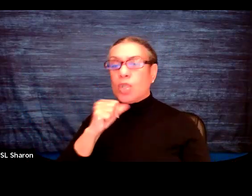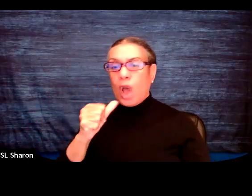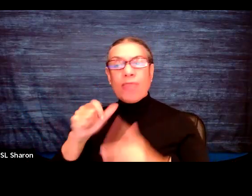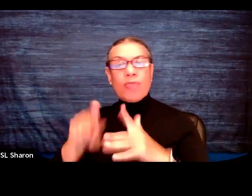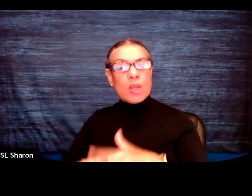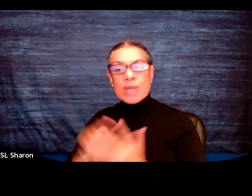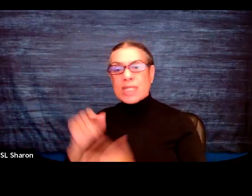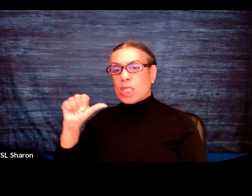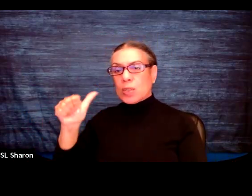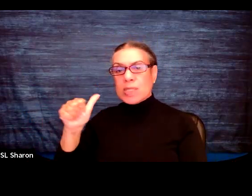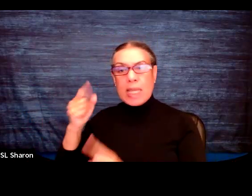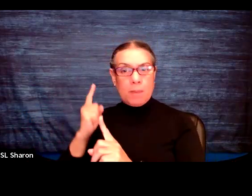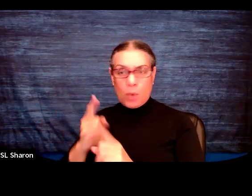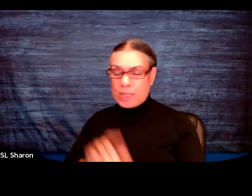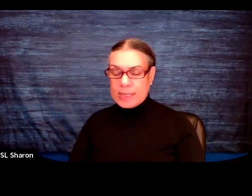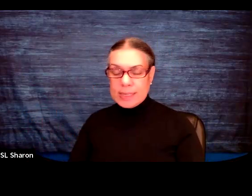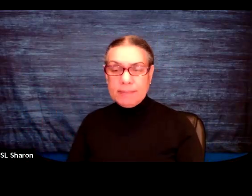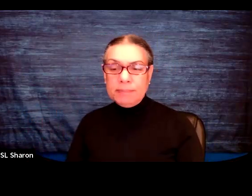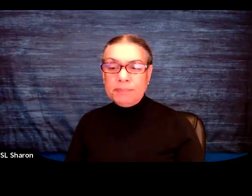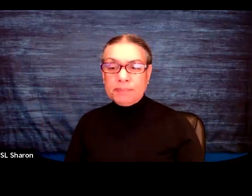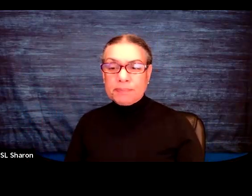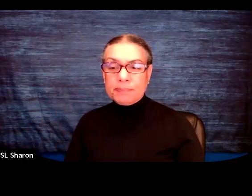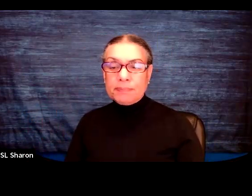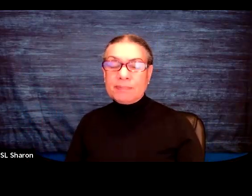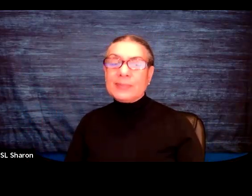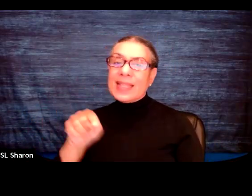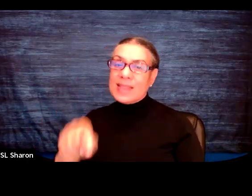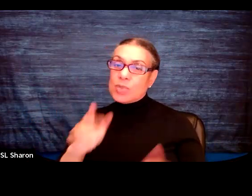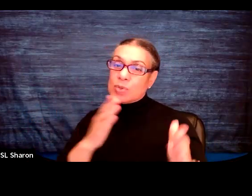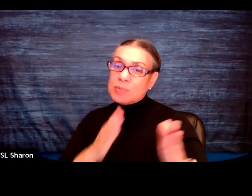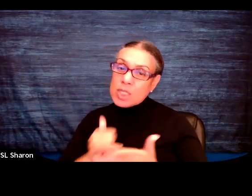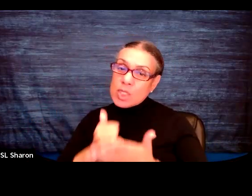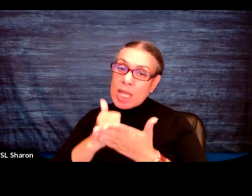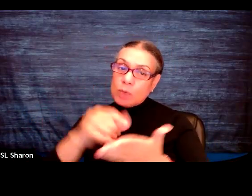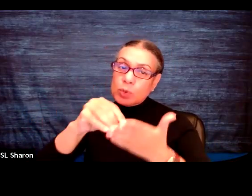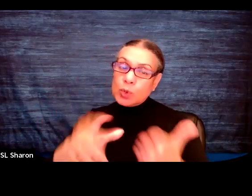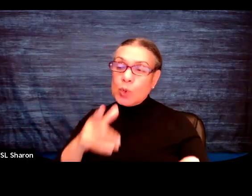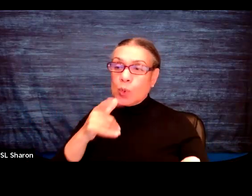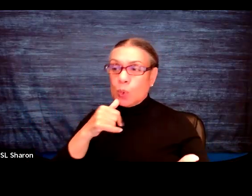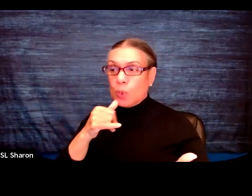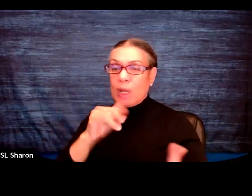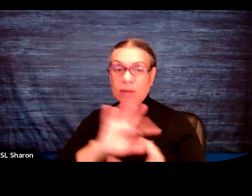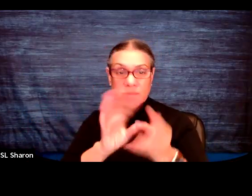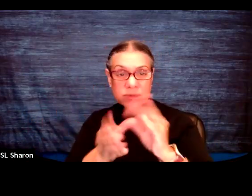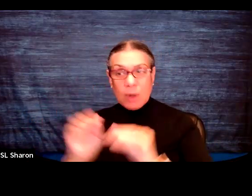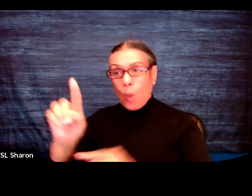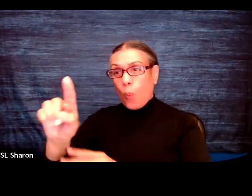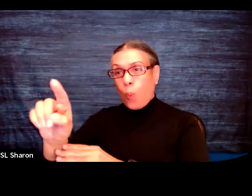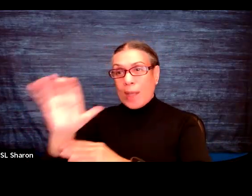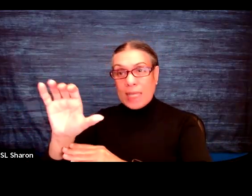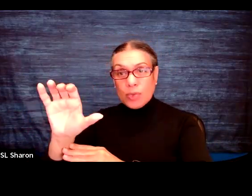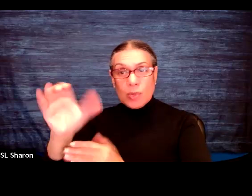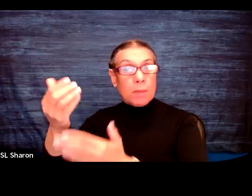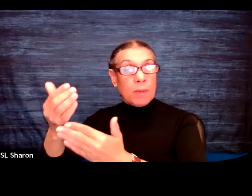original 10 points in the policy. This was intended to ensure that students with composite scores of 100 prior to